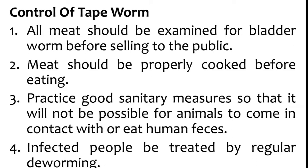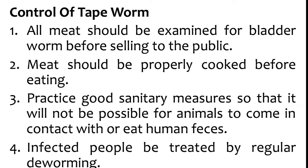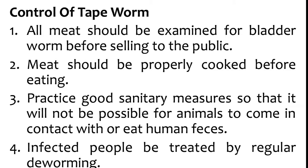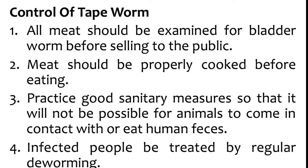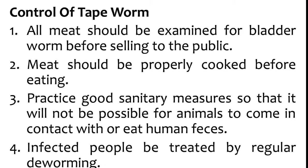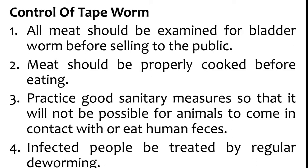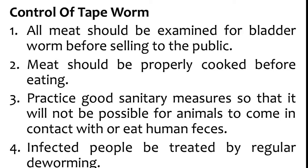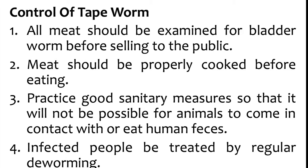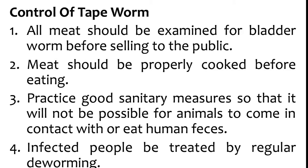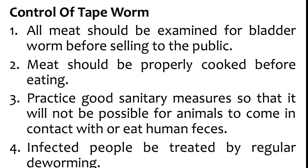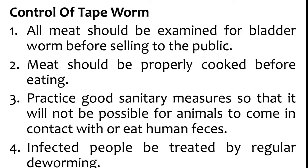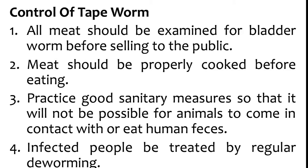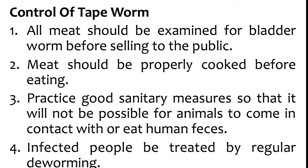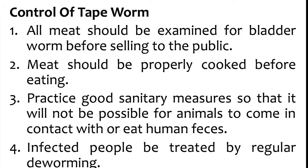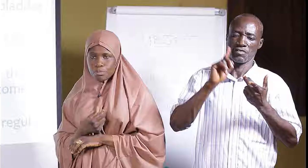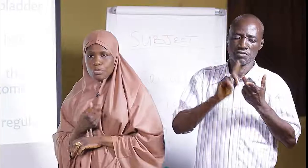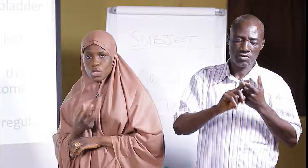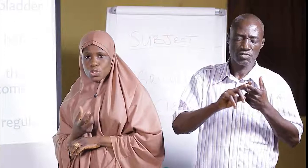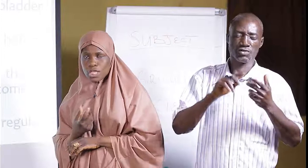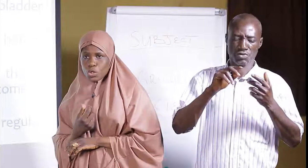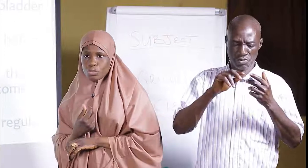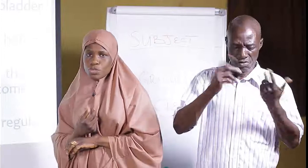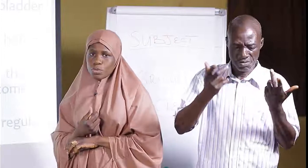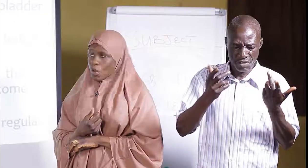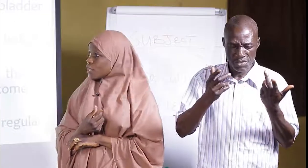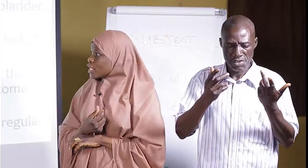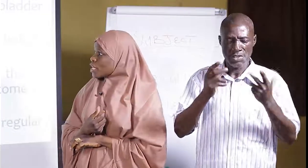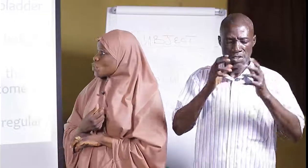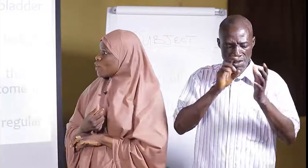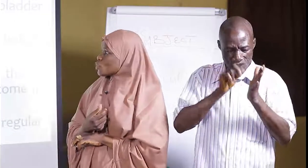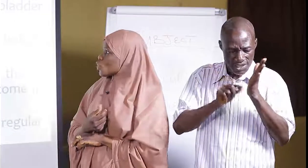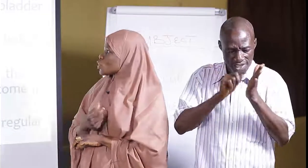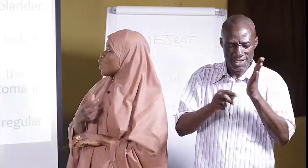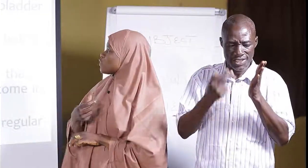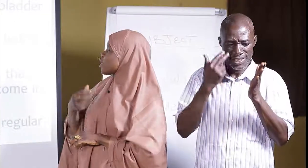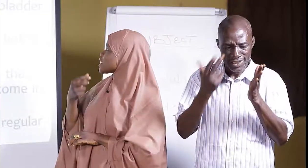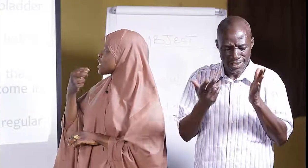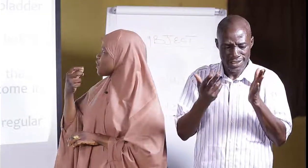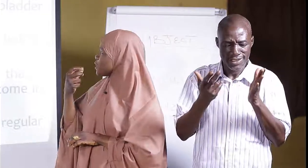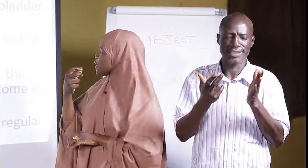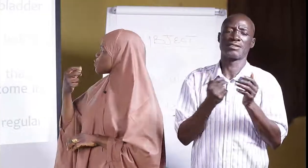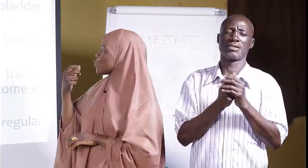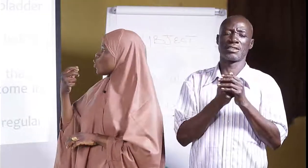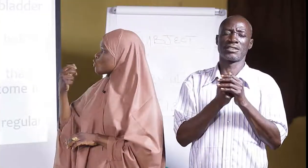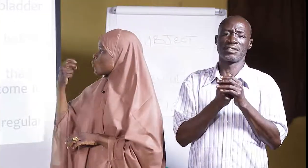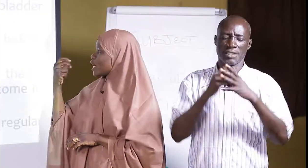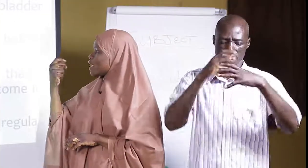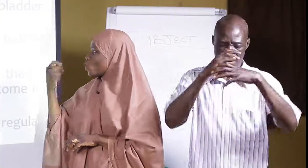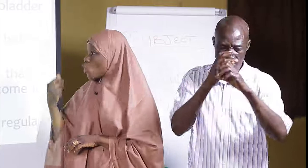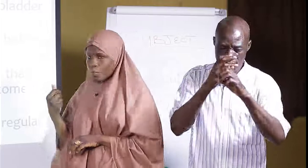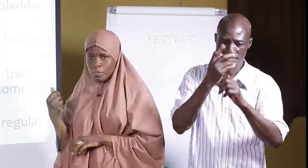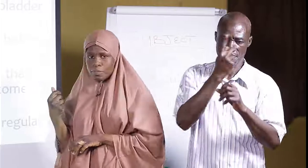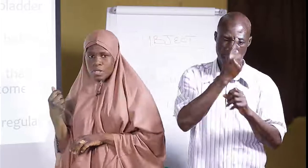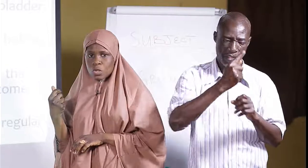worm before selling to the public. Before you sell your meat to the public, you have to what? You have to examine it for what? For